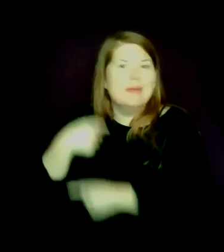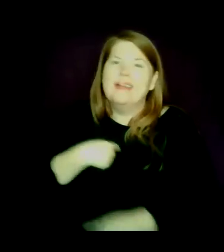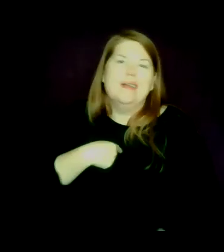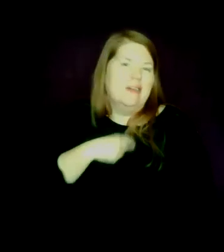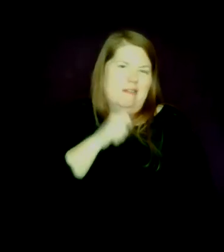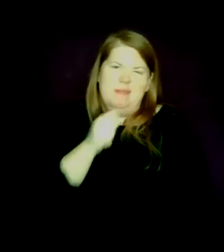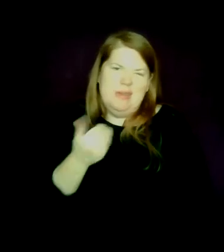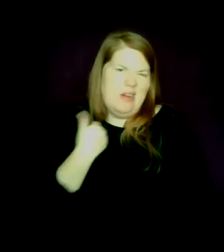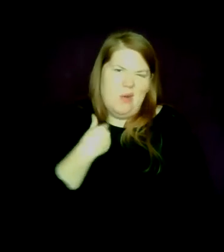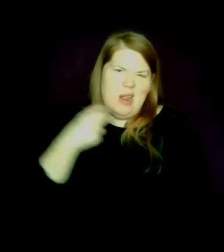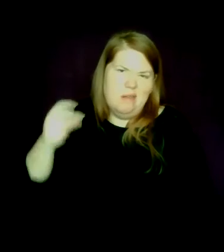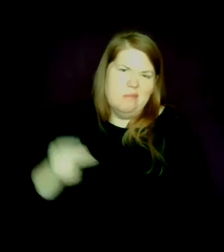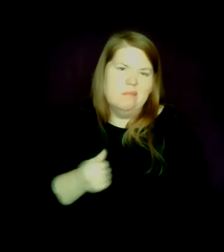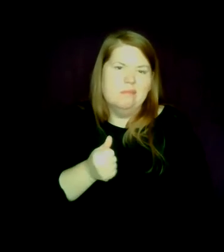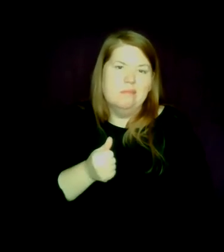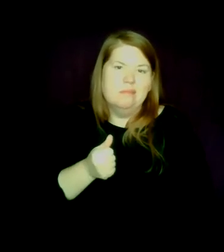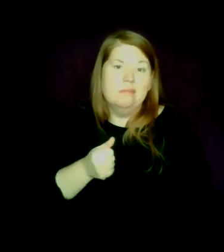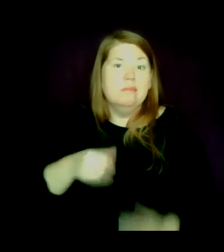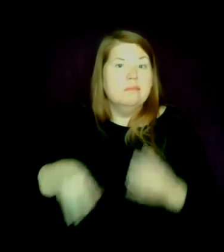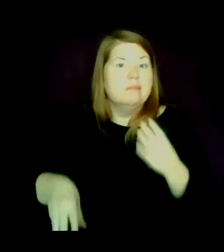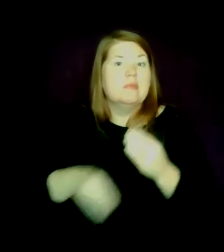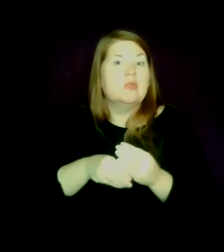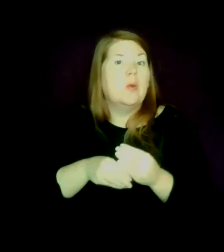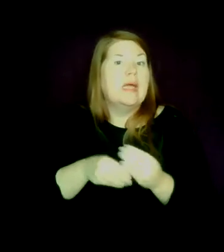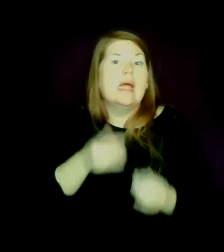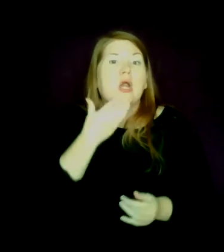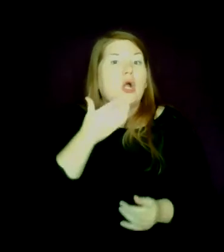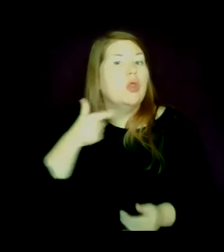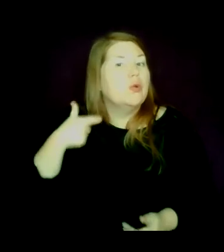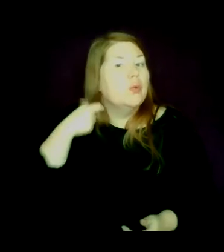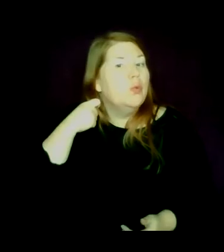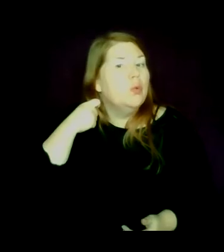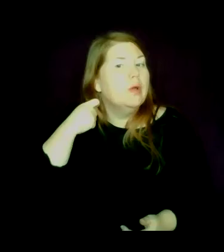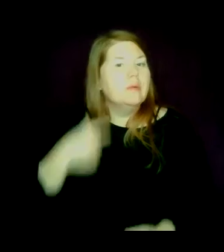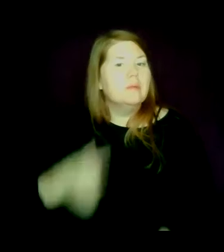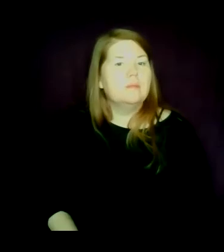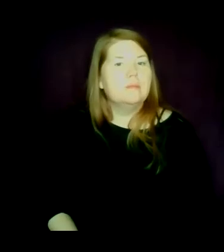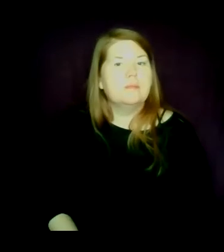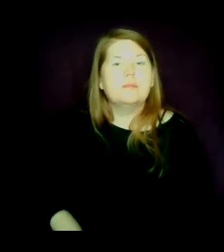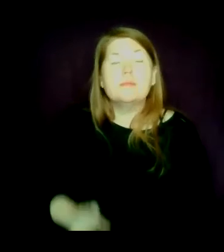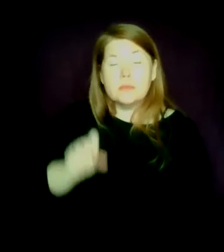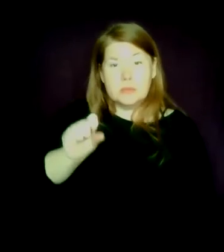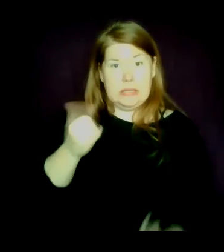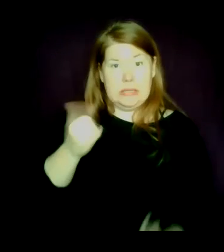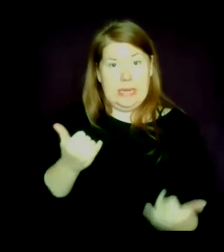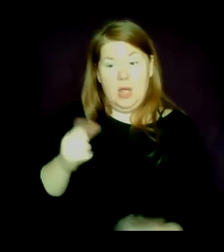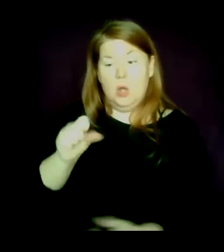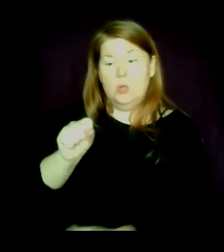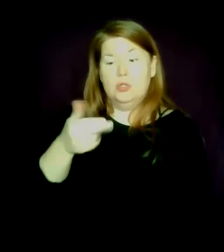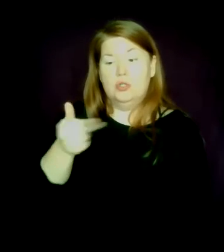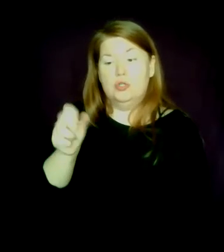loose. Whose hair does Shauna do? Whose hair does Shauna